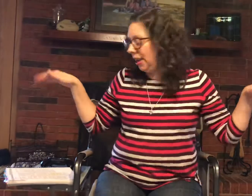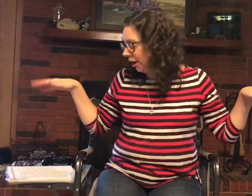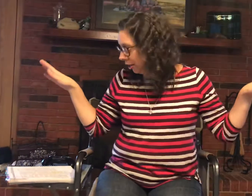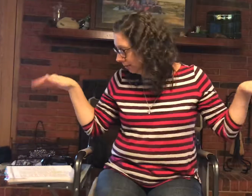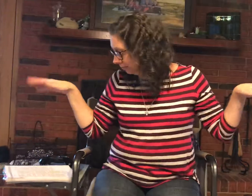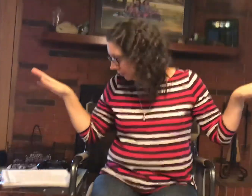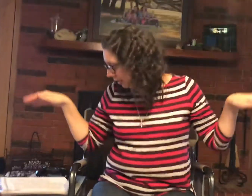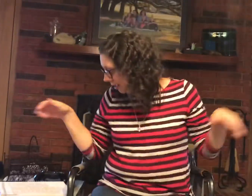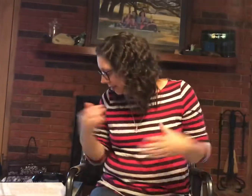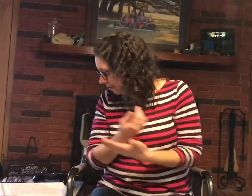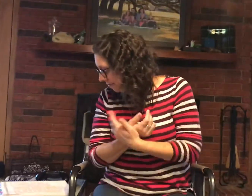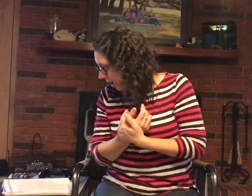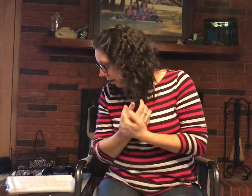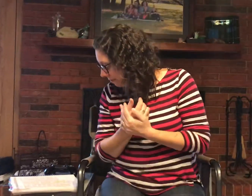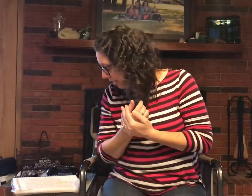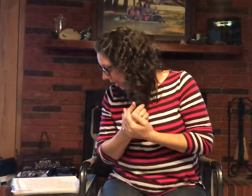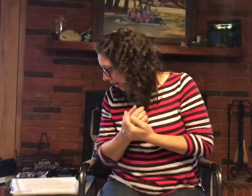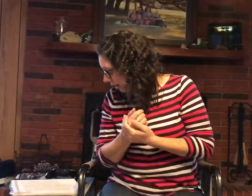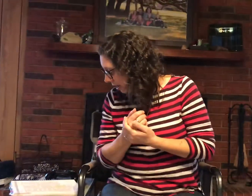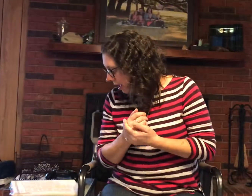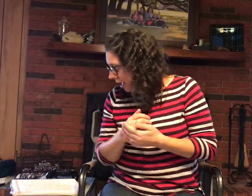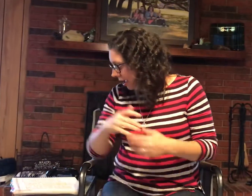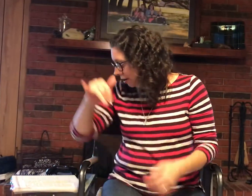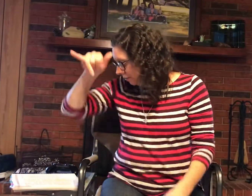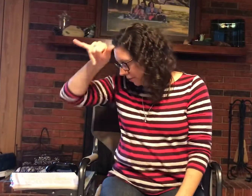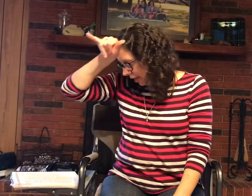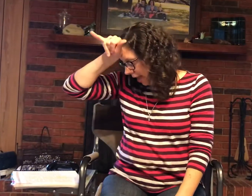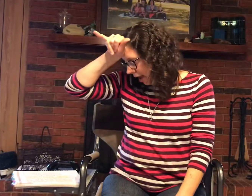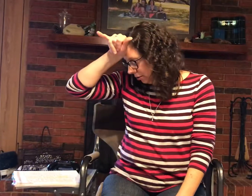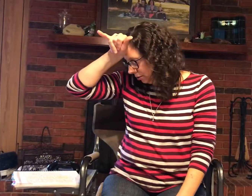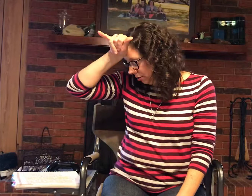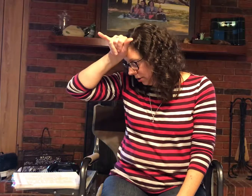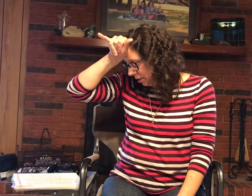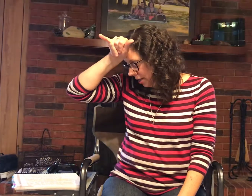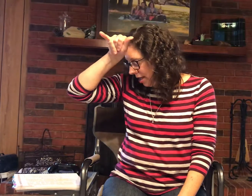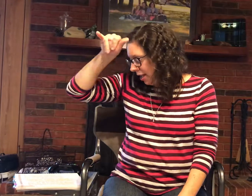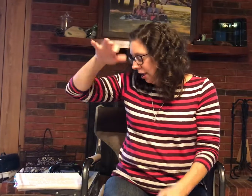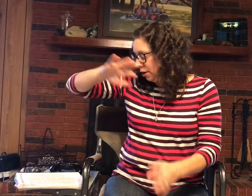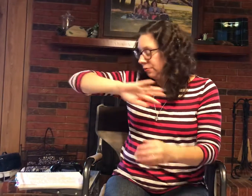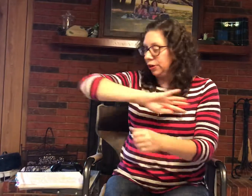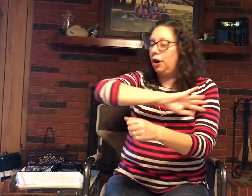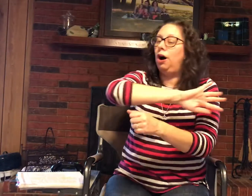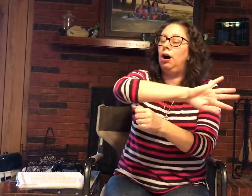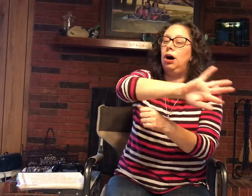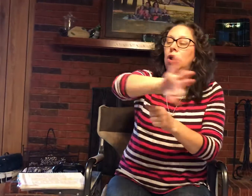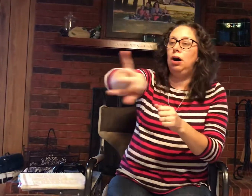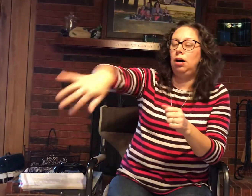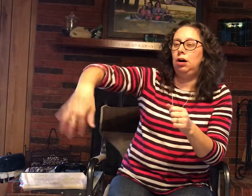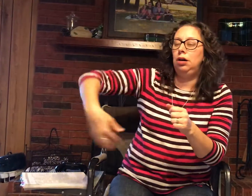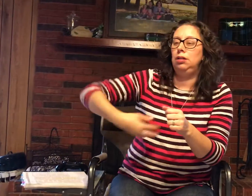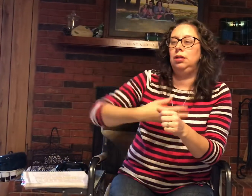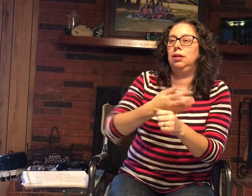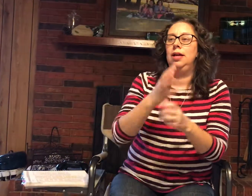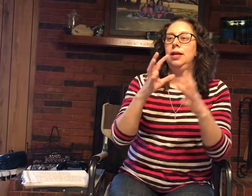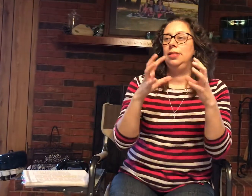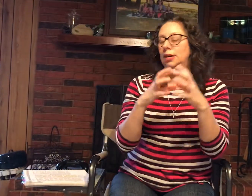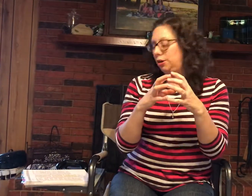air, the fowl of the air, and over the cattle, and over all the